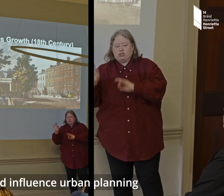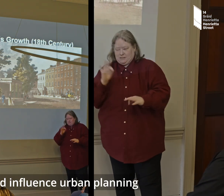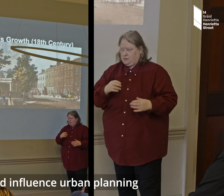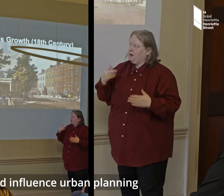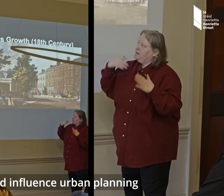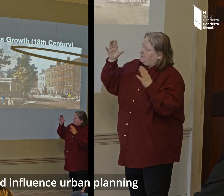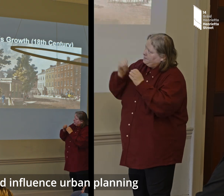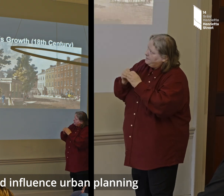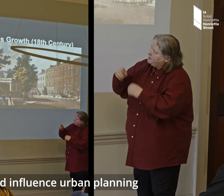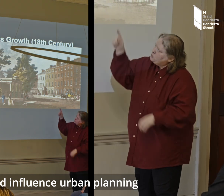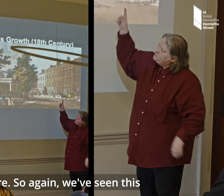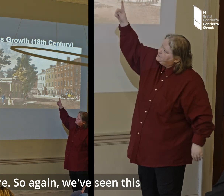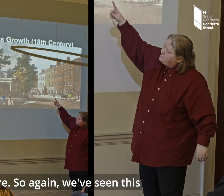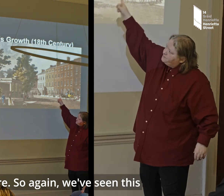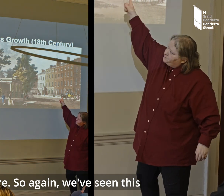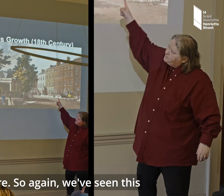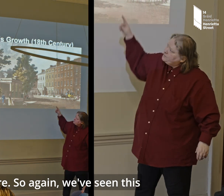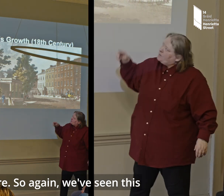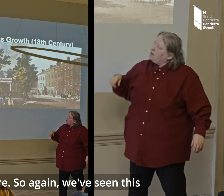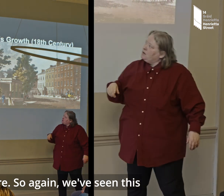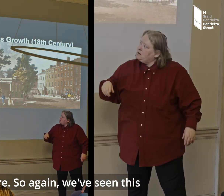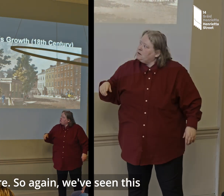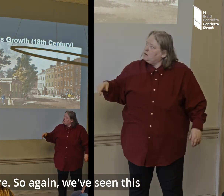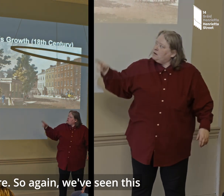And it did influence urban planning elsewhere.